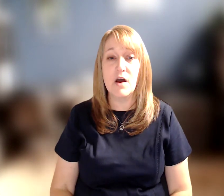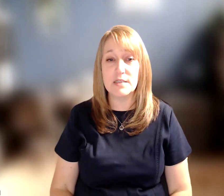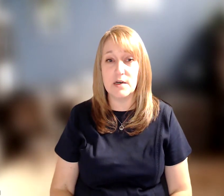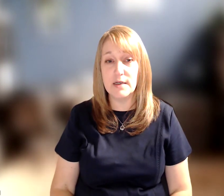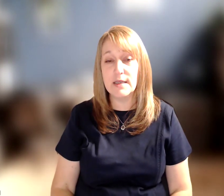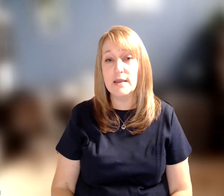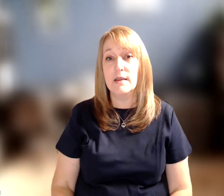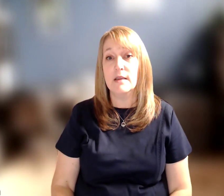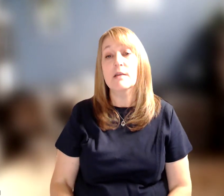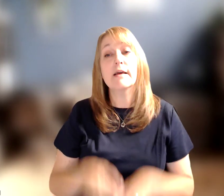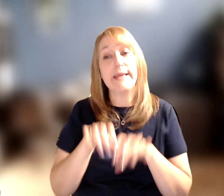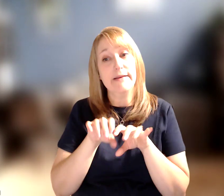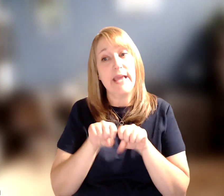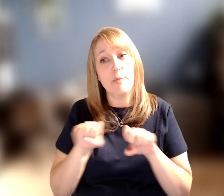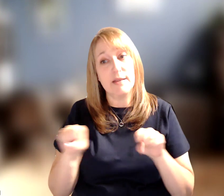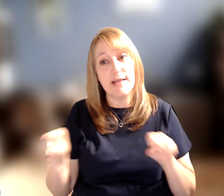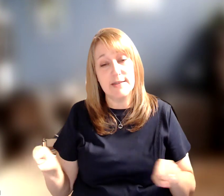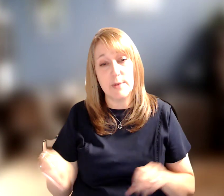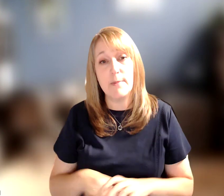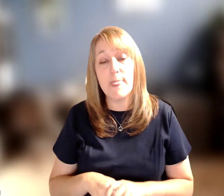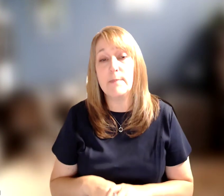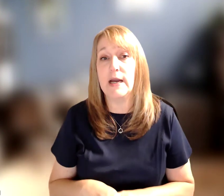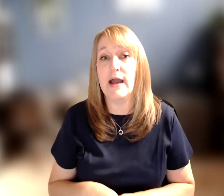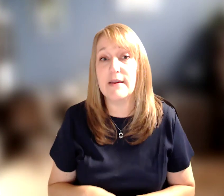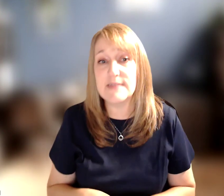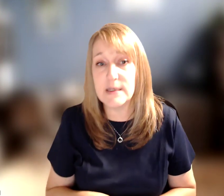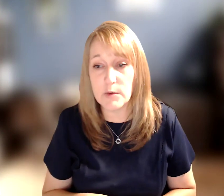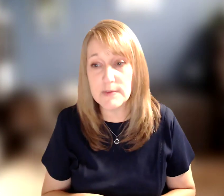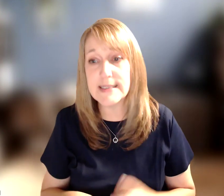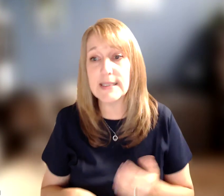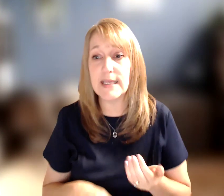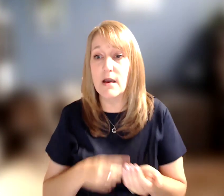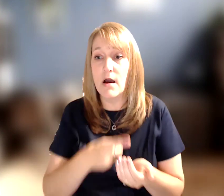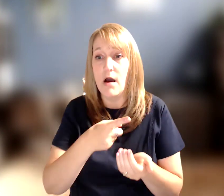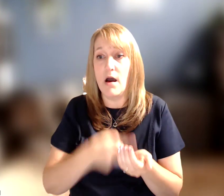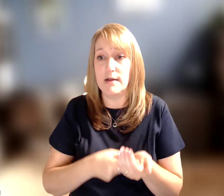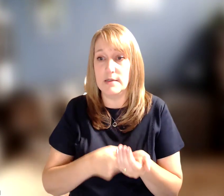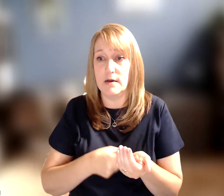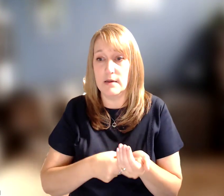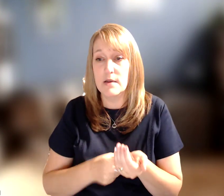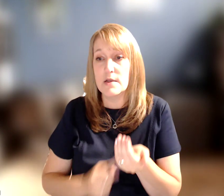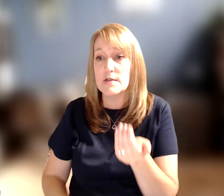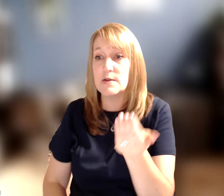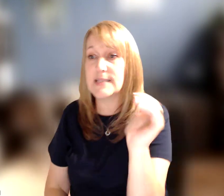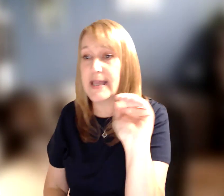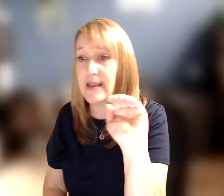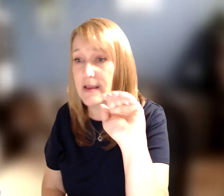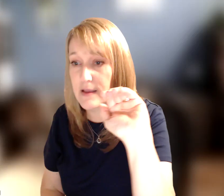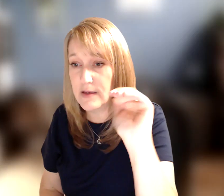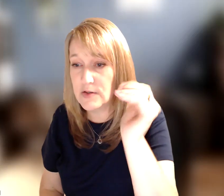Hot dog, again, can be signed this way, but I have seen it more recently, hot dog. So it's like you're just